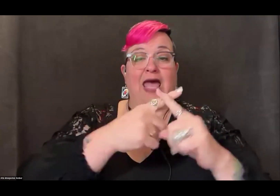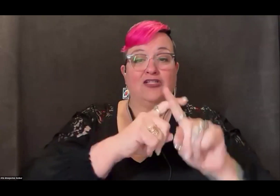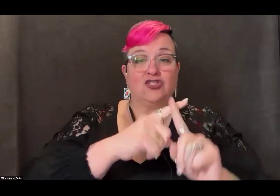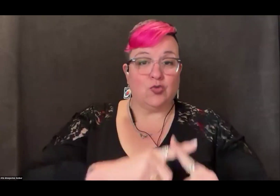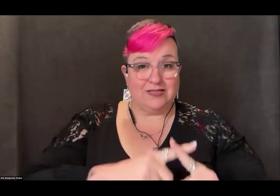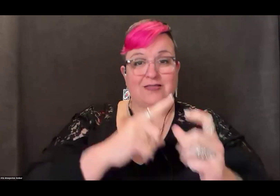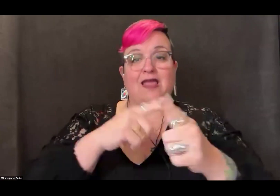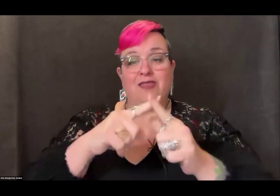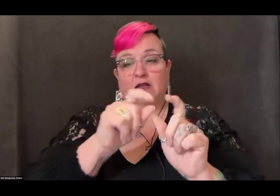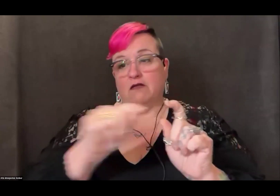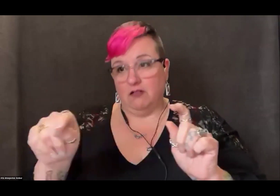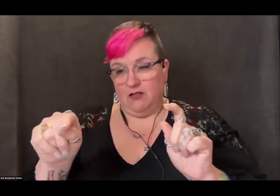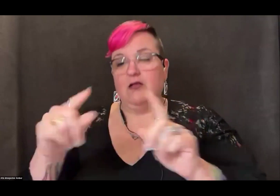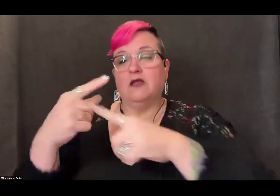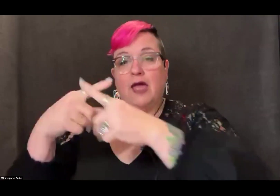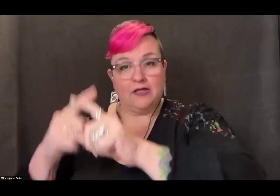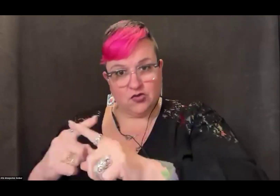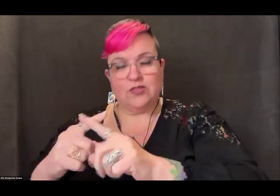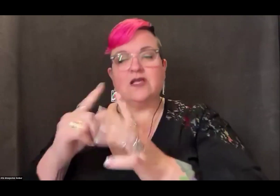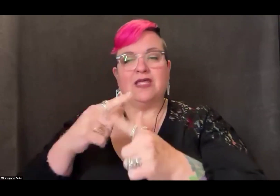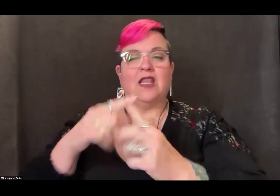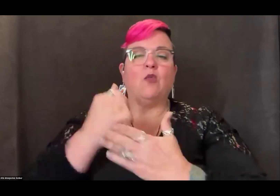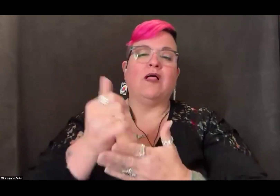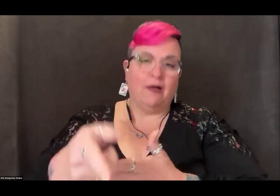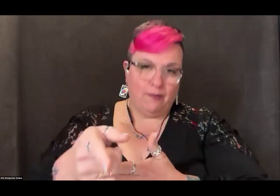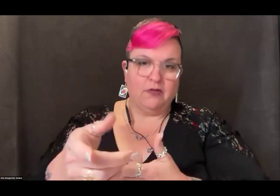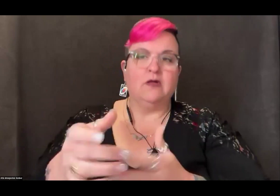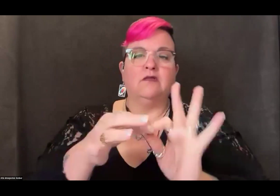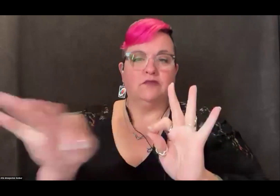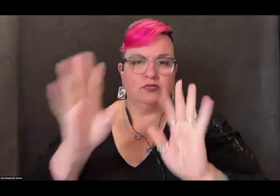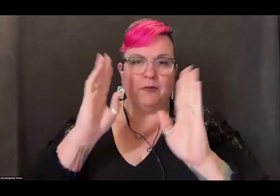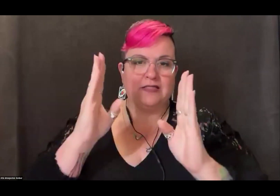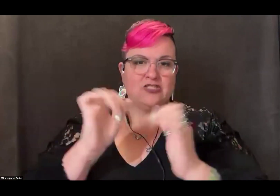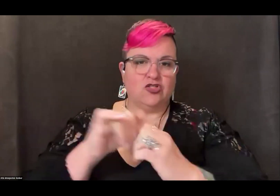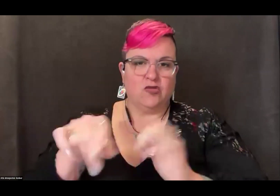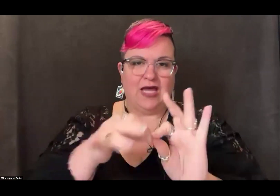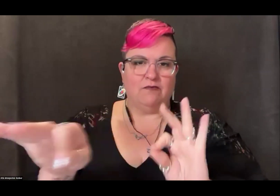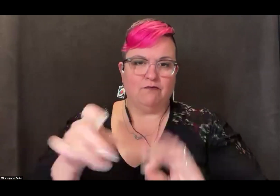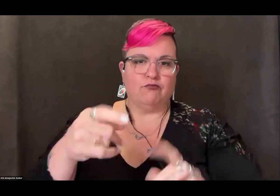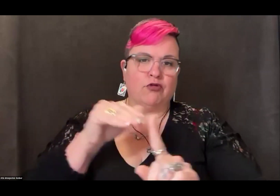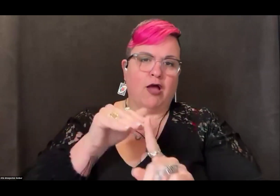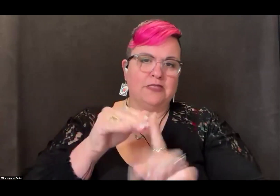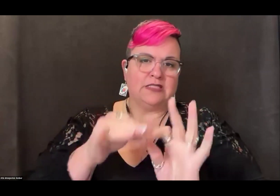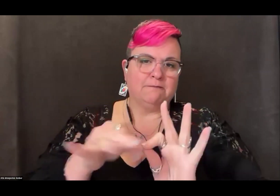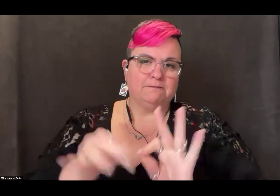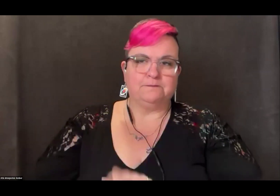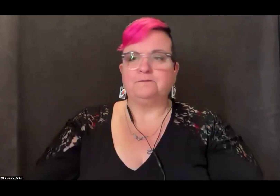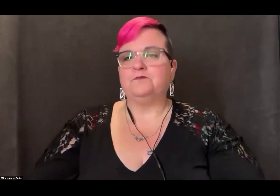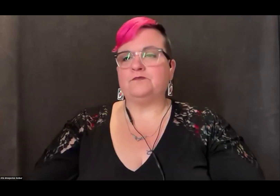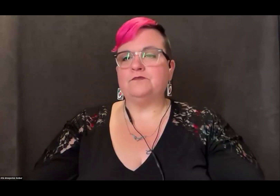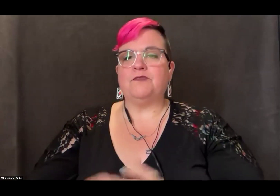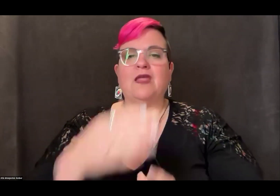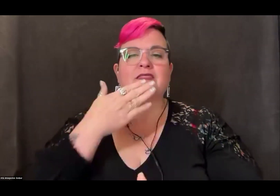single line. That should help. Okay. Thank you. No